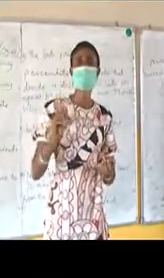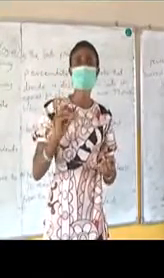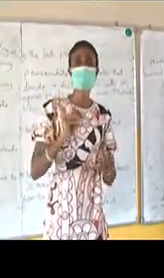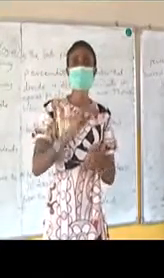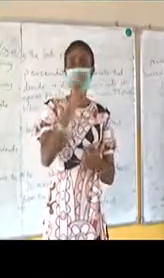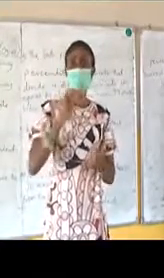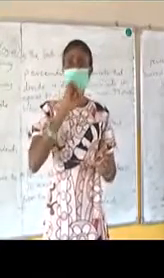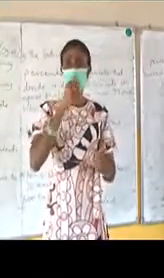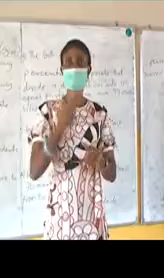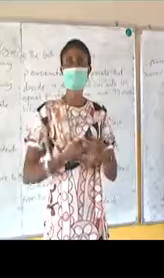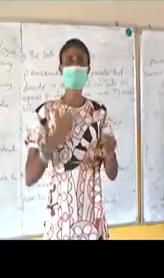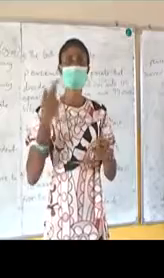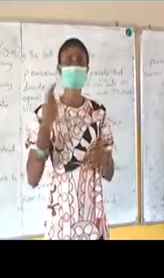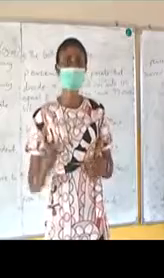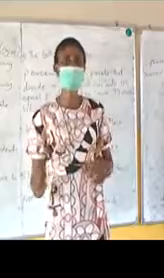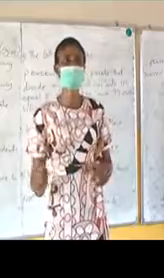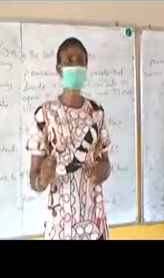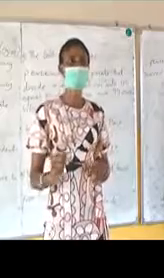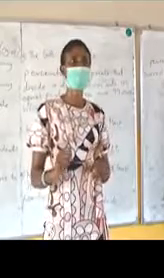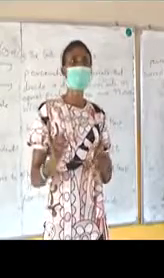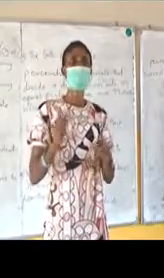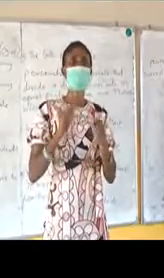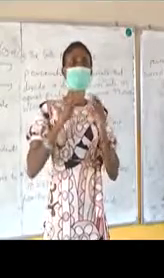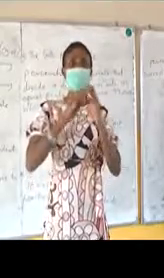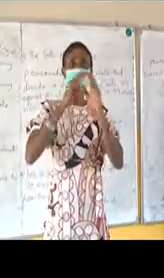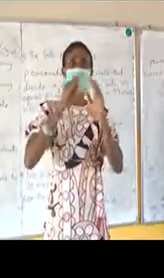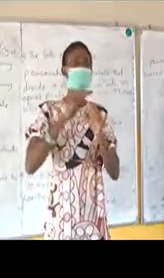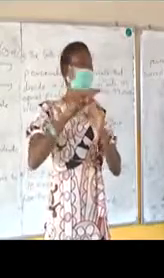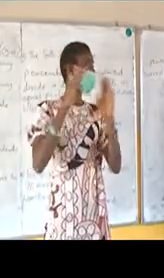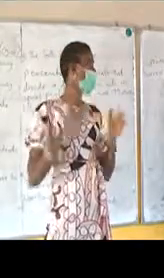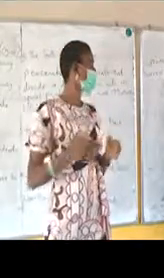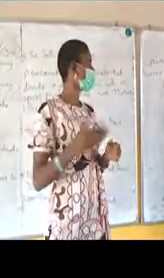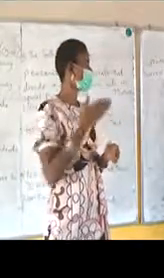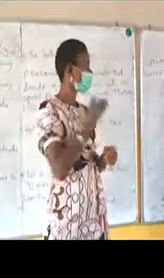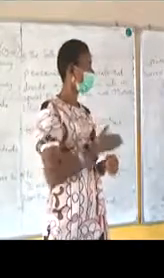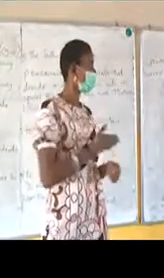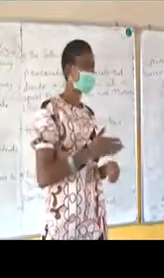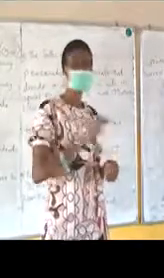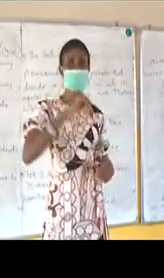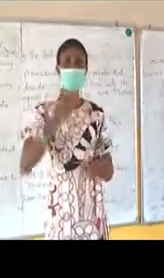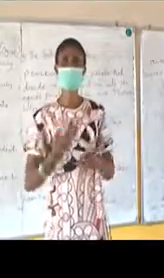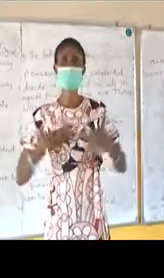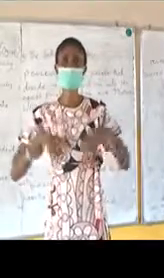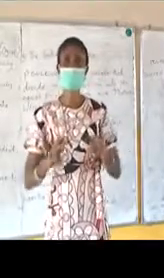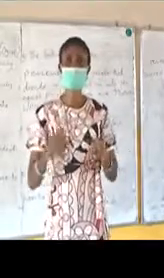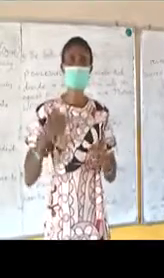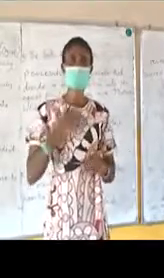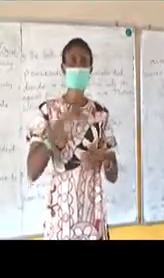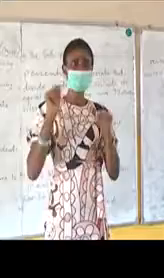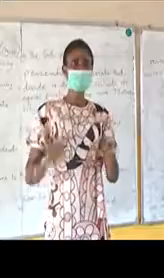here. You have to take 80% from here down. Or another way you can approach